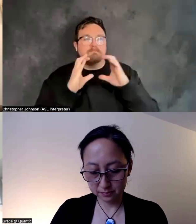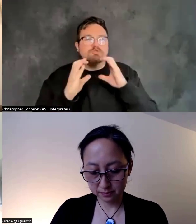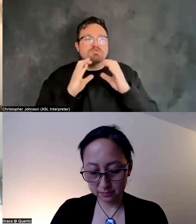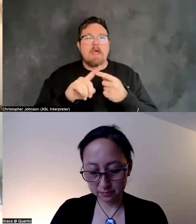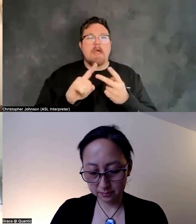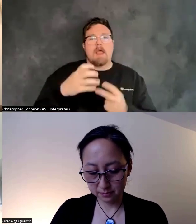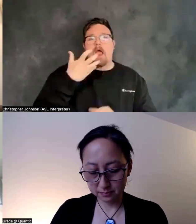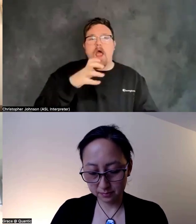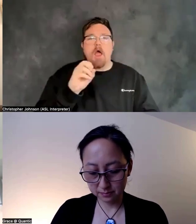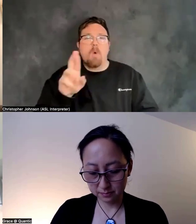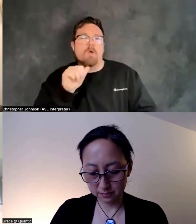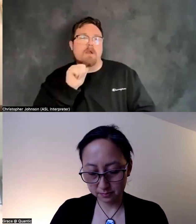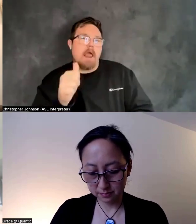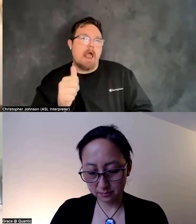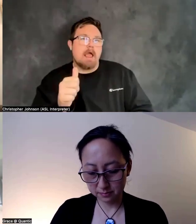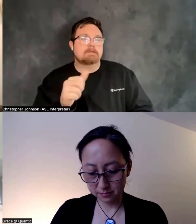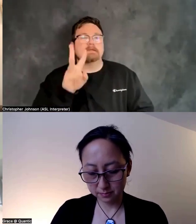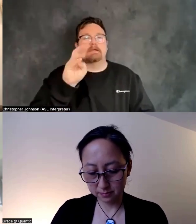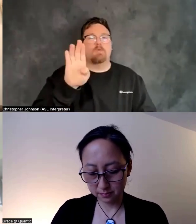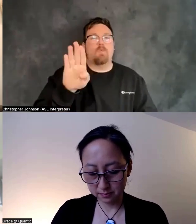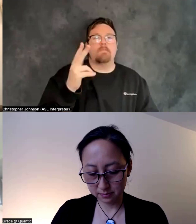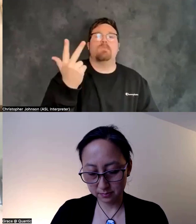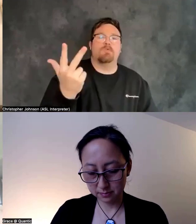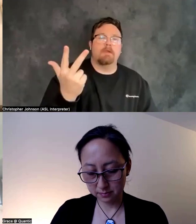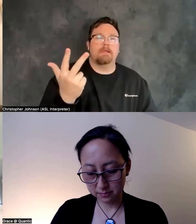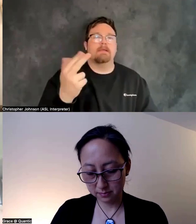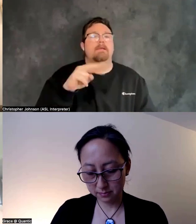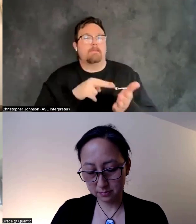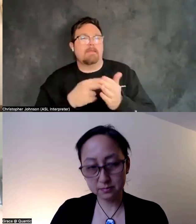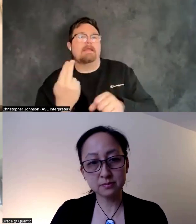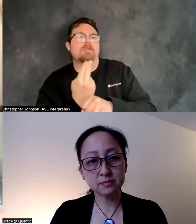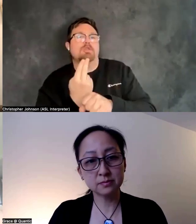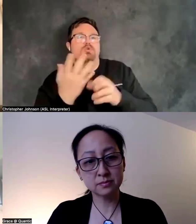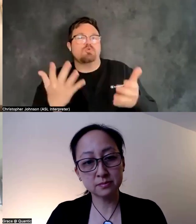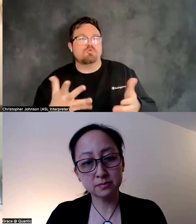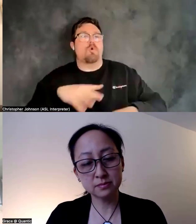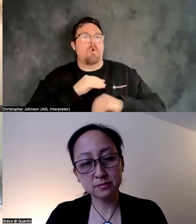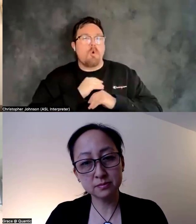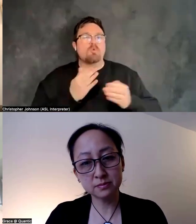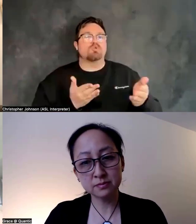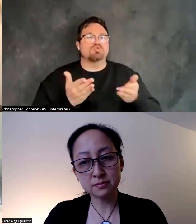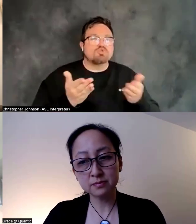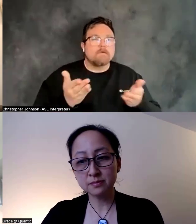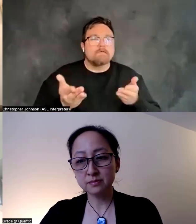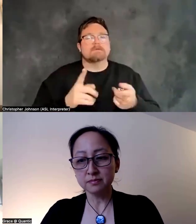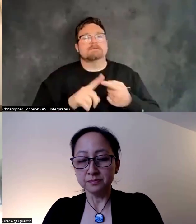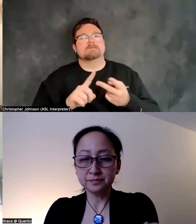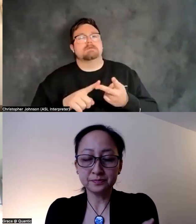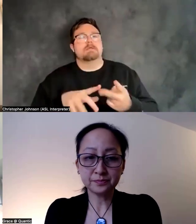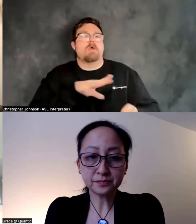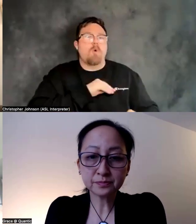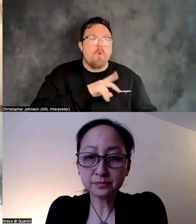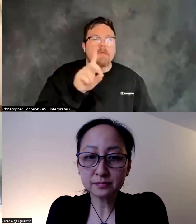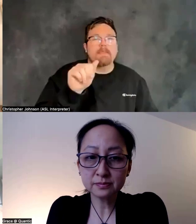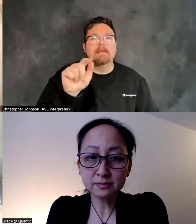is Web3, where the users themselves own the service, they own all their data. There's no one.